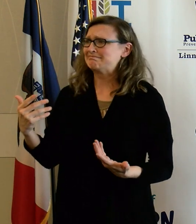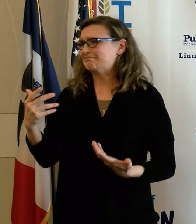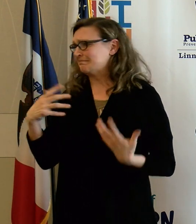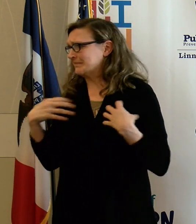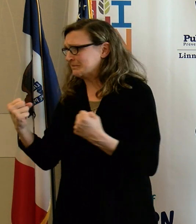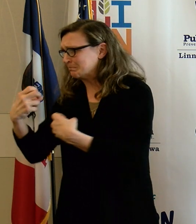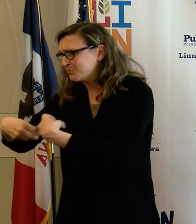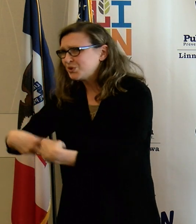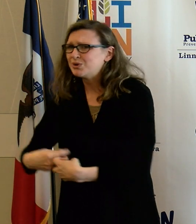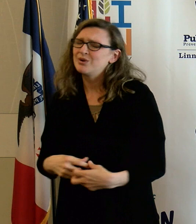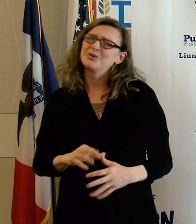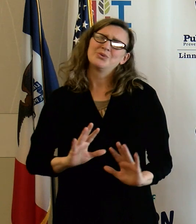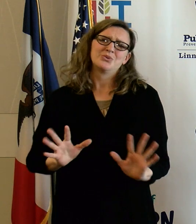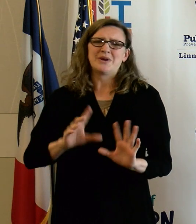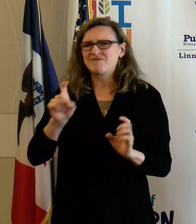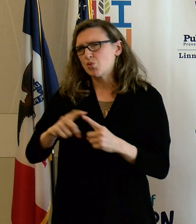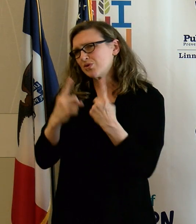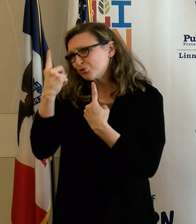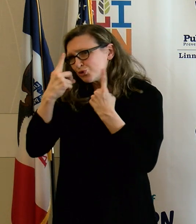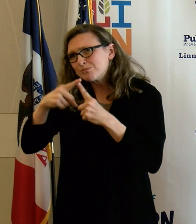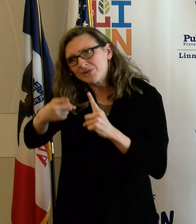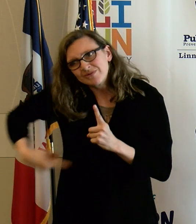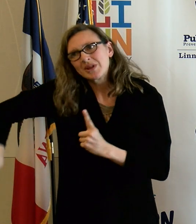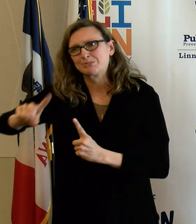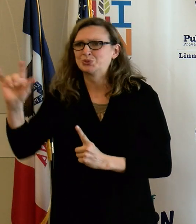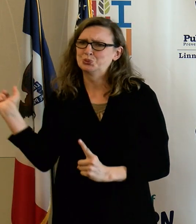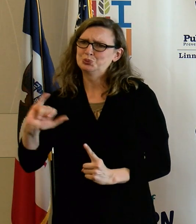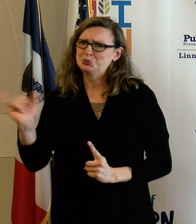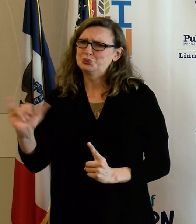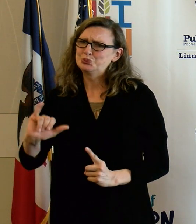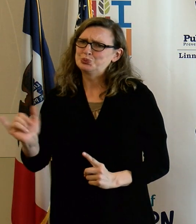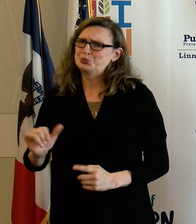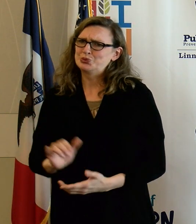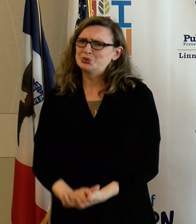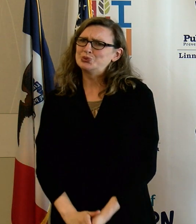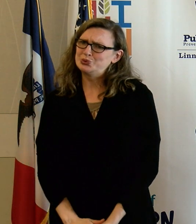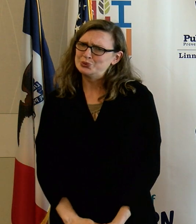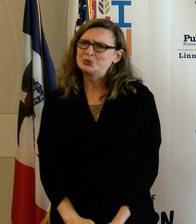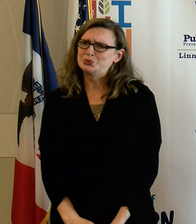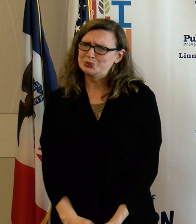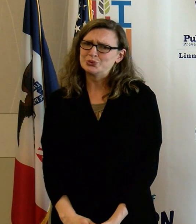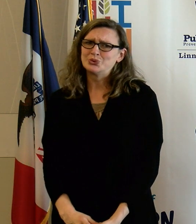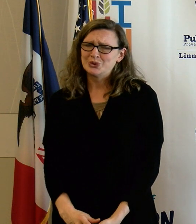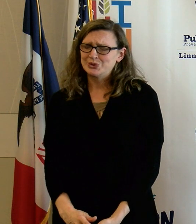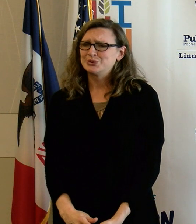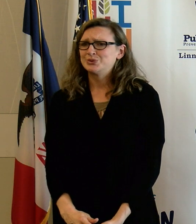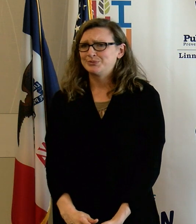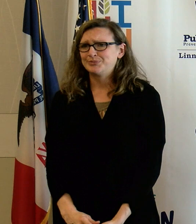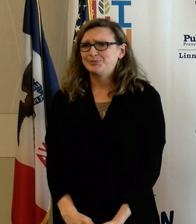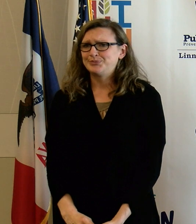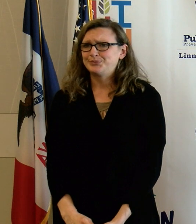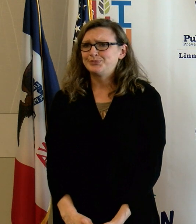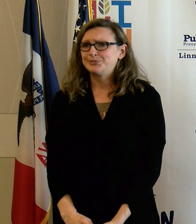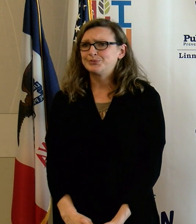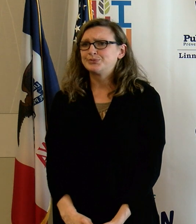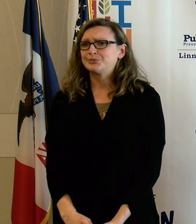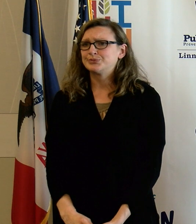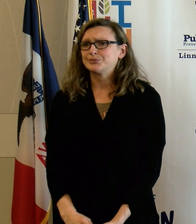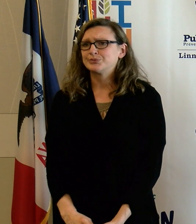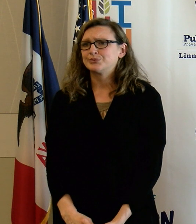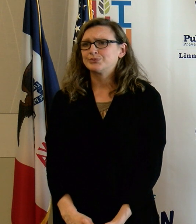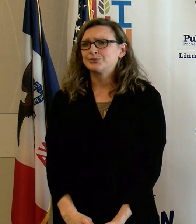individuals, especially those older individuals with underlying health conditions. For all